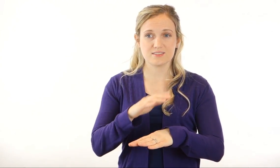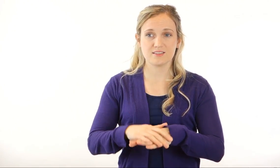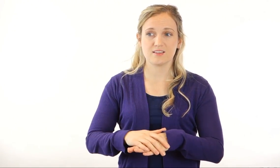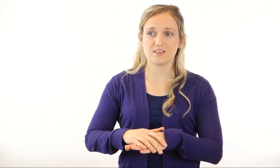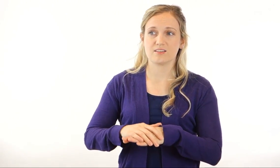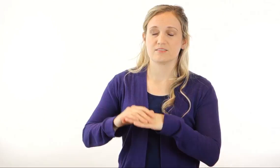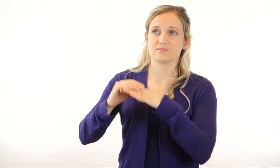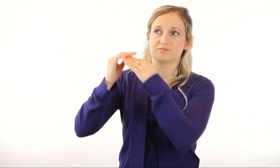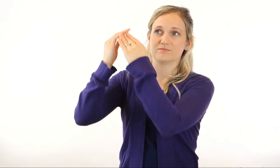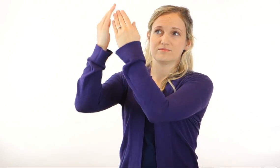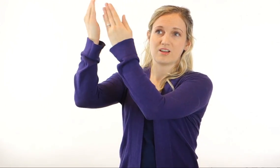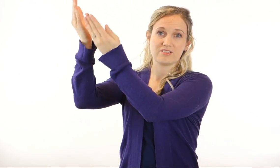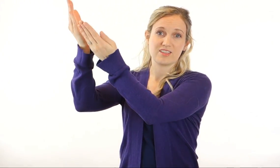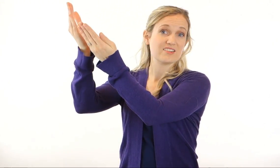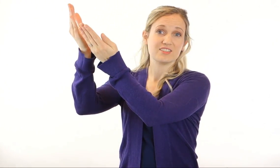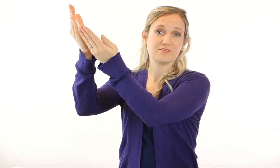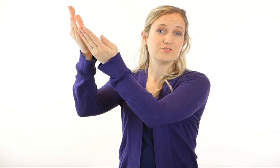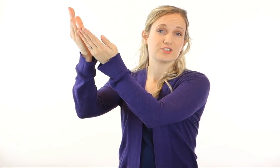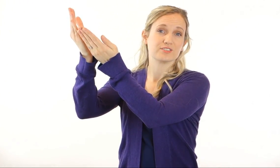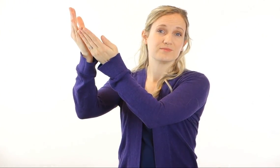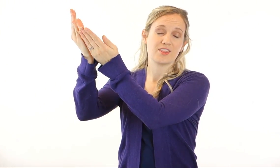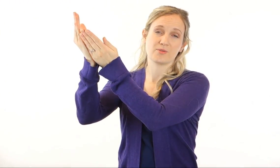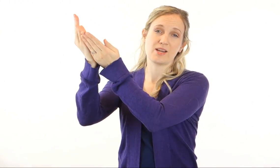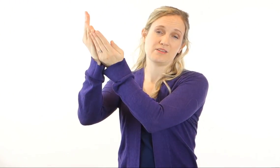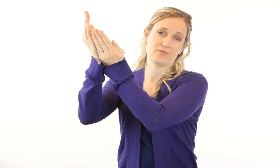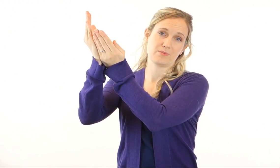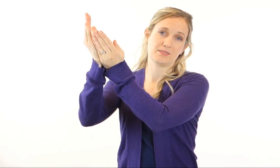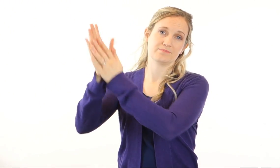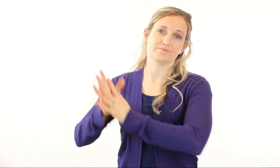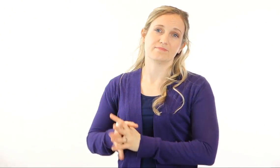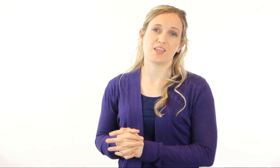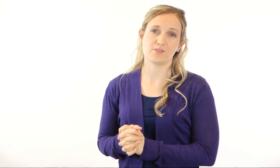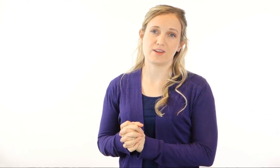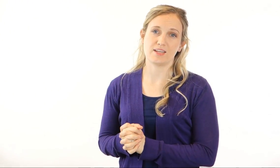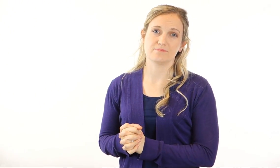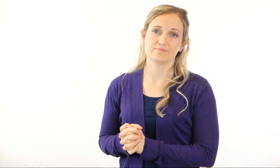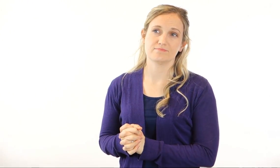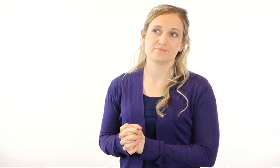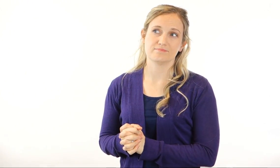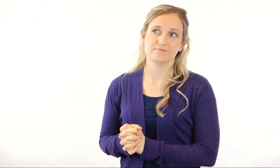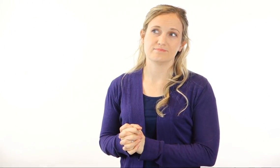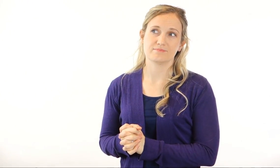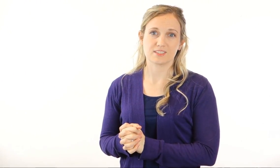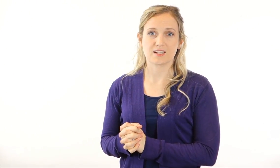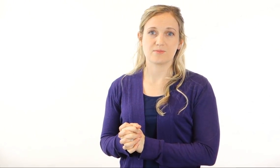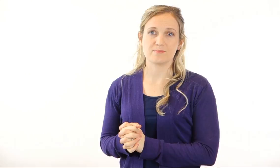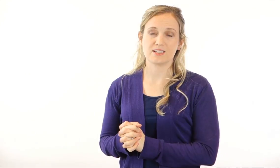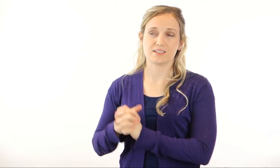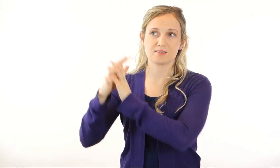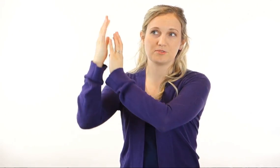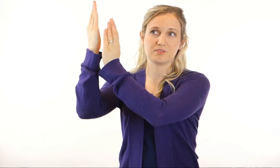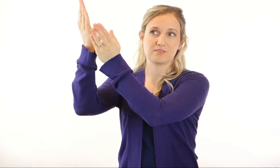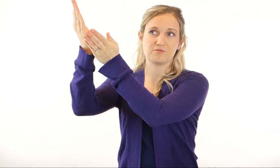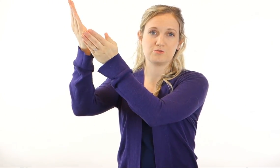Blessings are there in the future and they're waiting for me and they're ready. That's kind of what I'm saying because I'm doing like